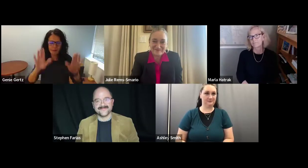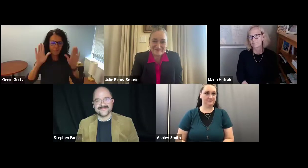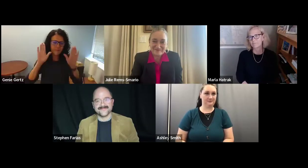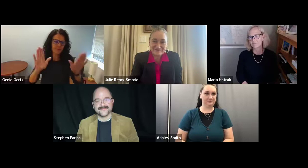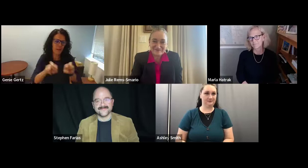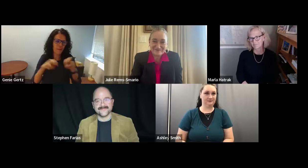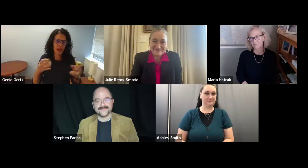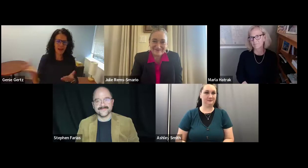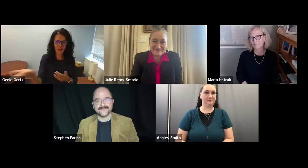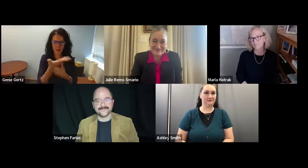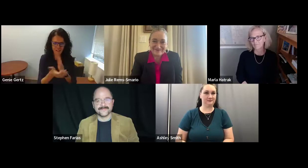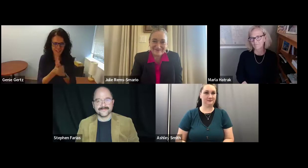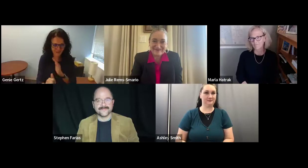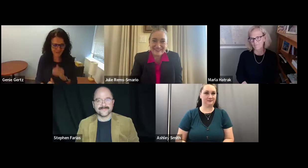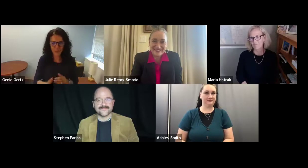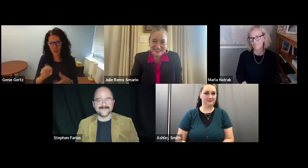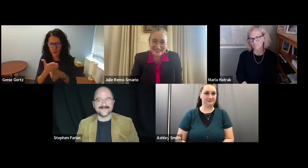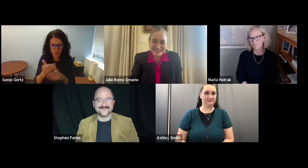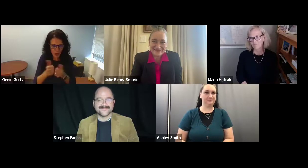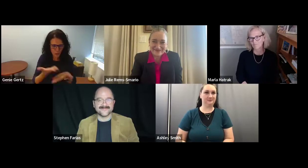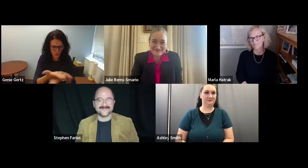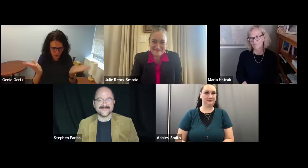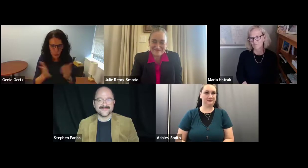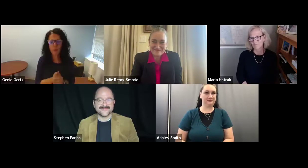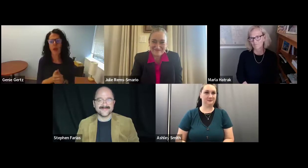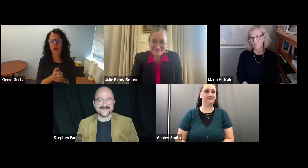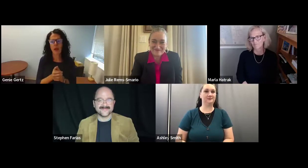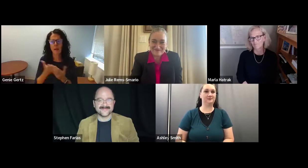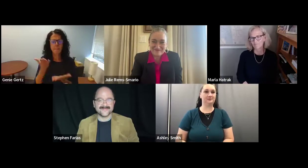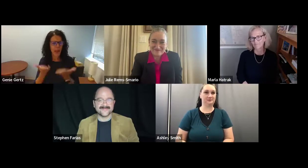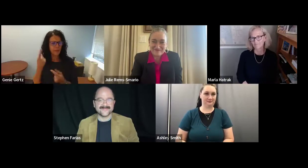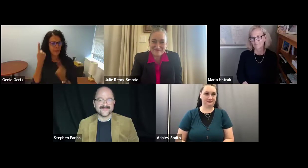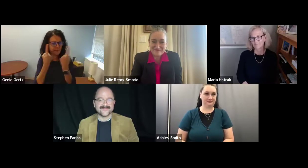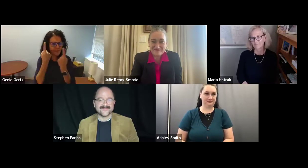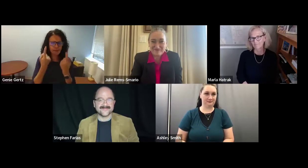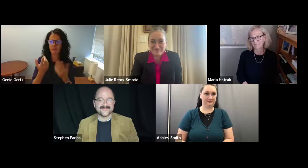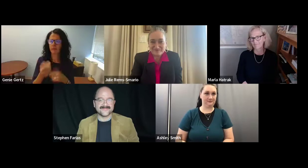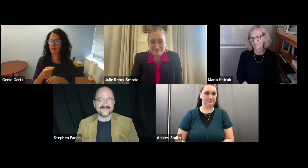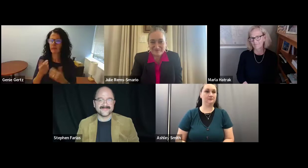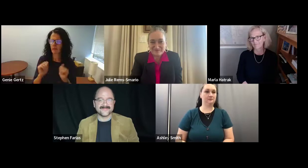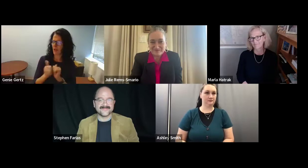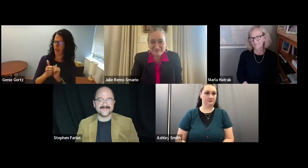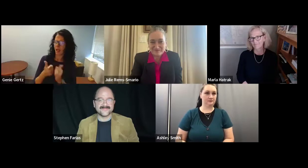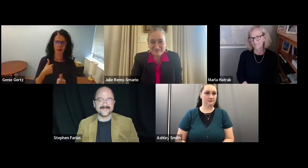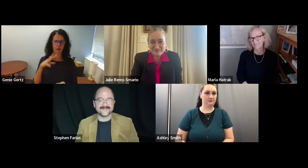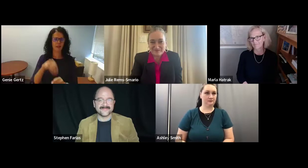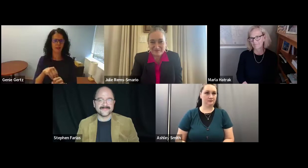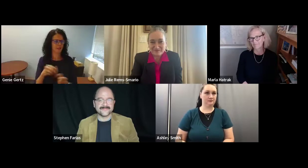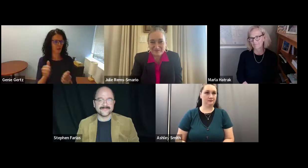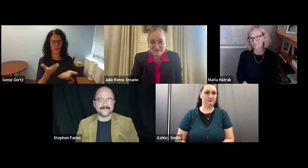and excited to be here on this panel with all of these experts. It's just quite the privilege. And the thing that I'm thinking